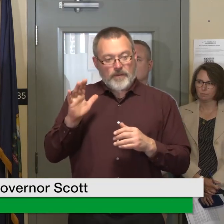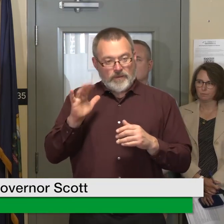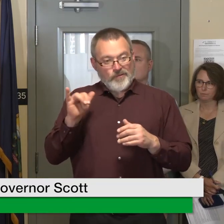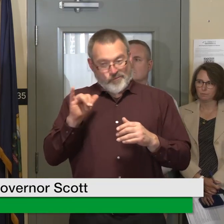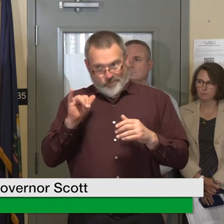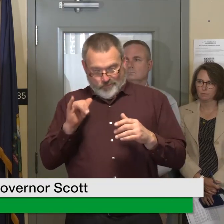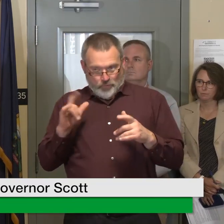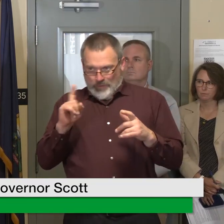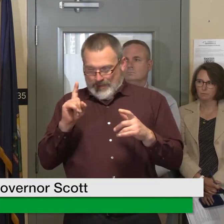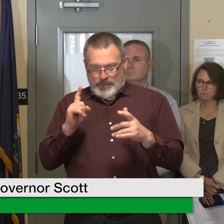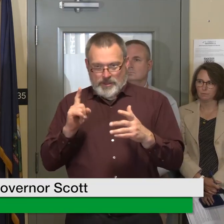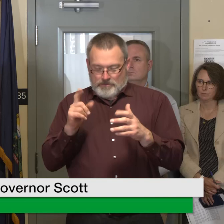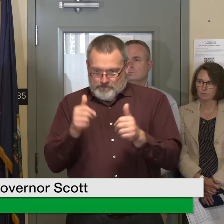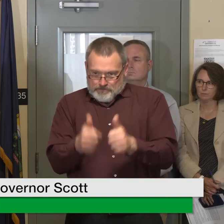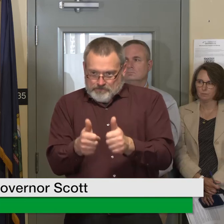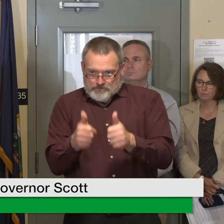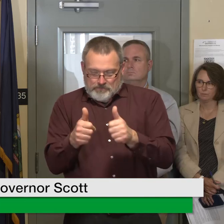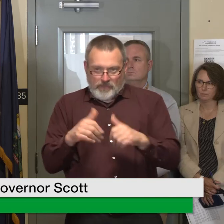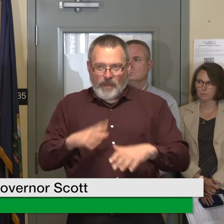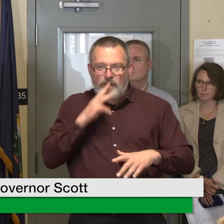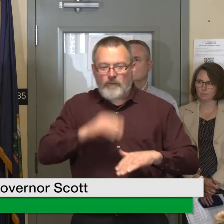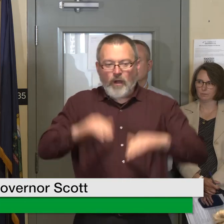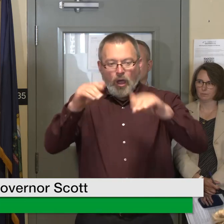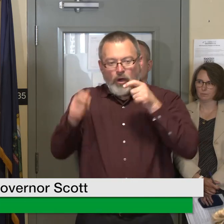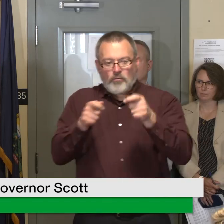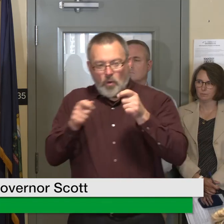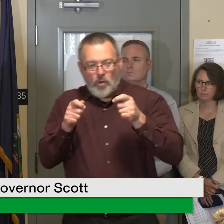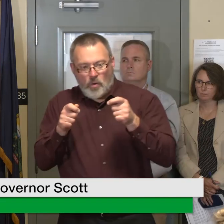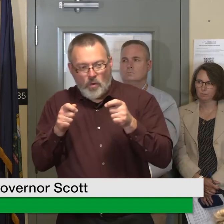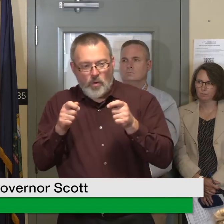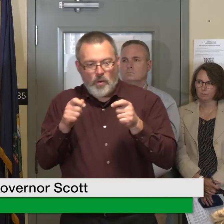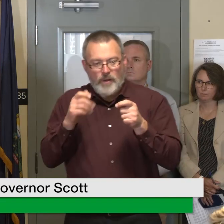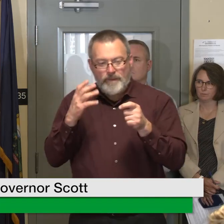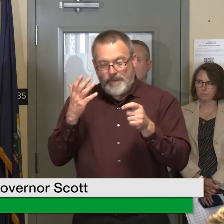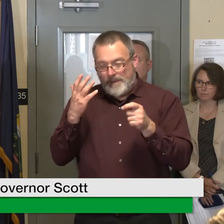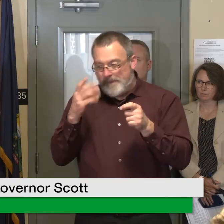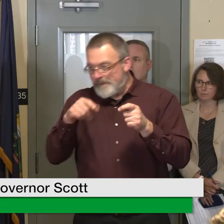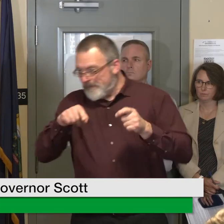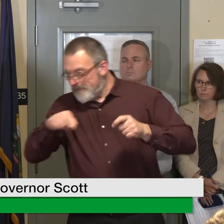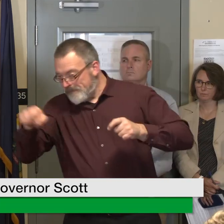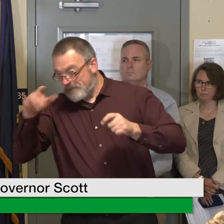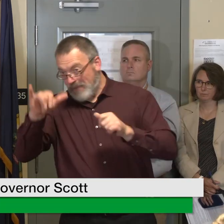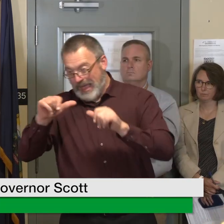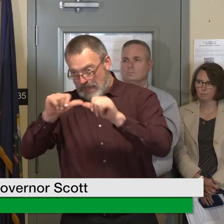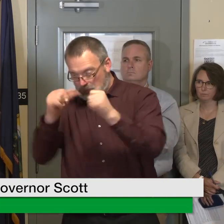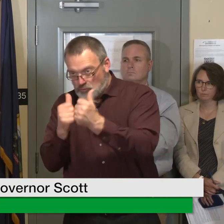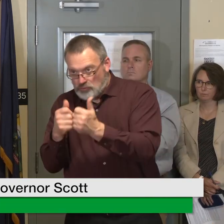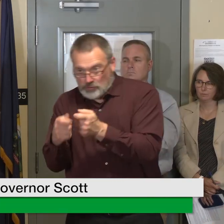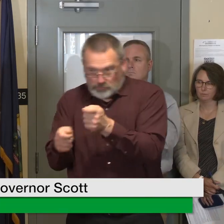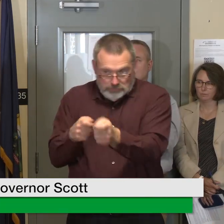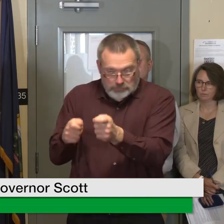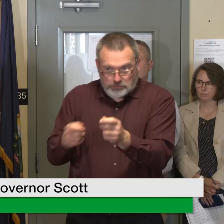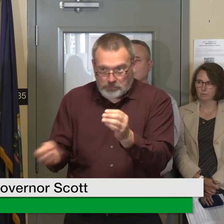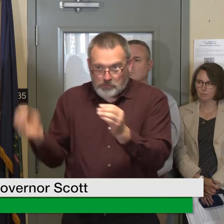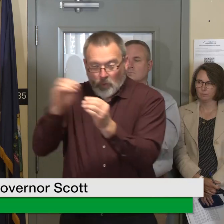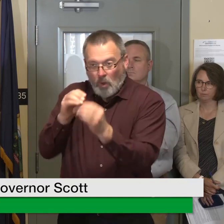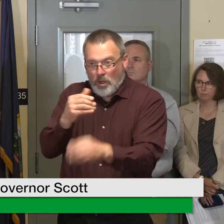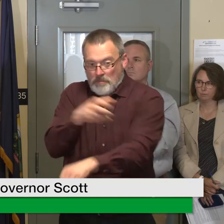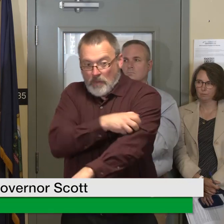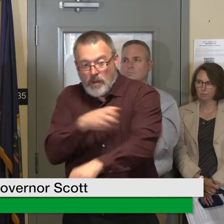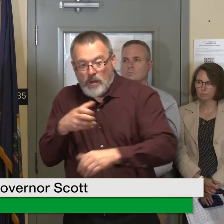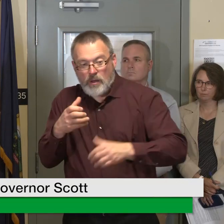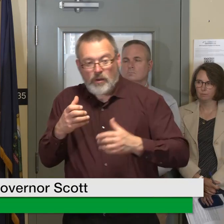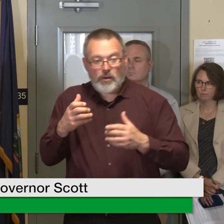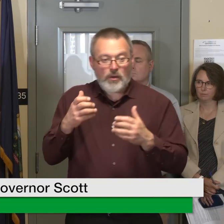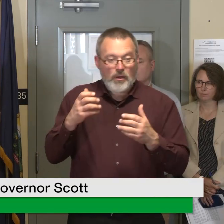could actually gain a degree of control over their operations and reduce future flood damage. In addition, there is